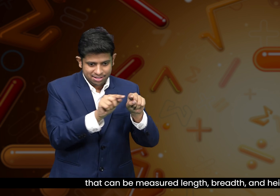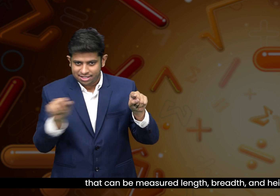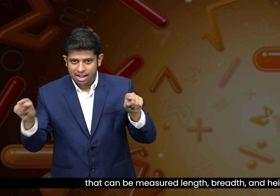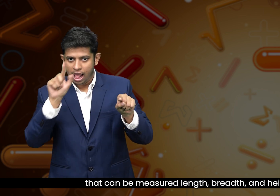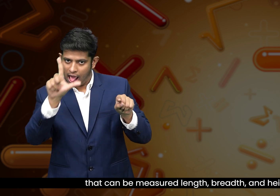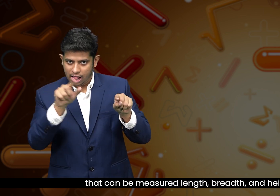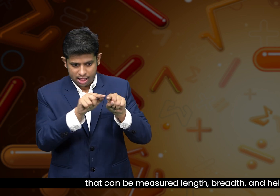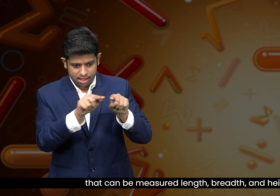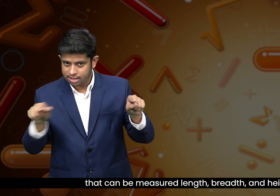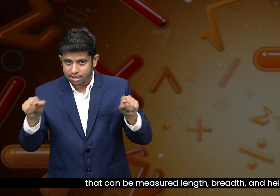height.